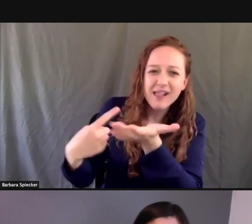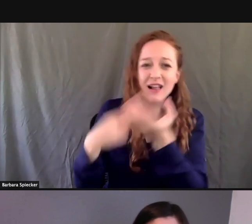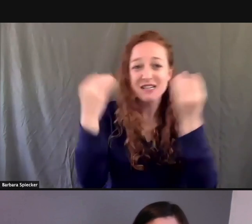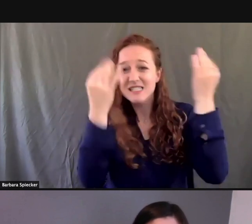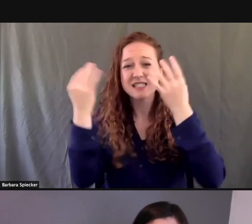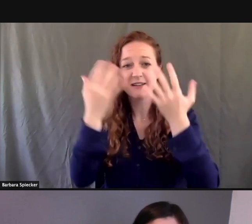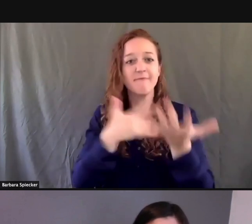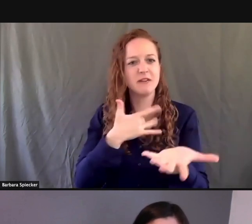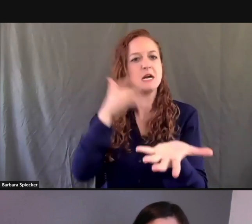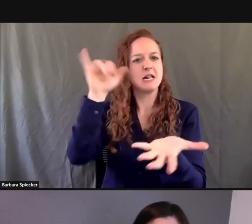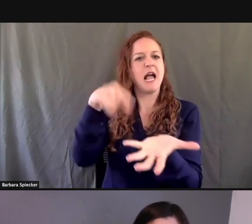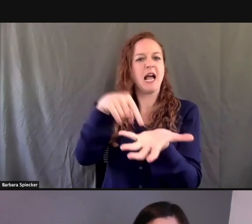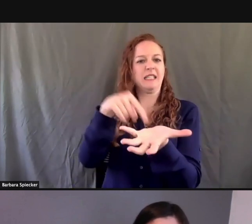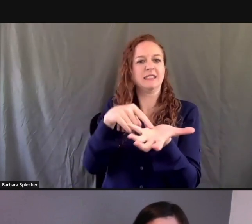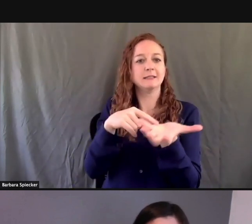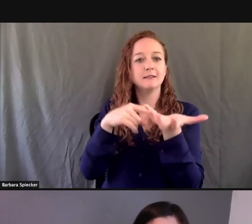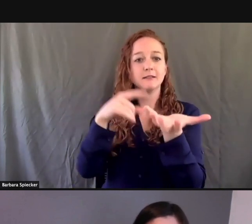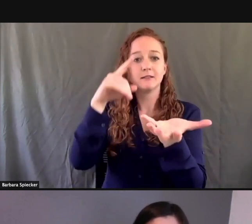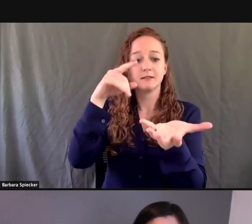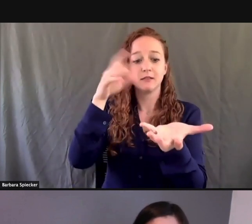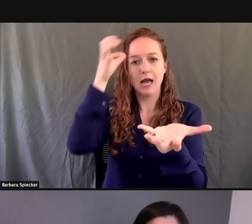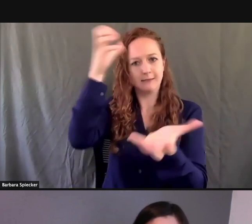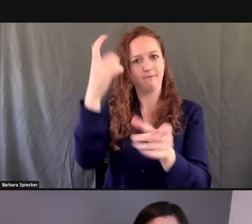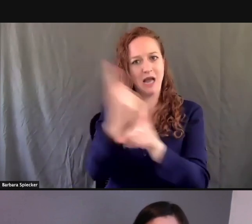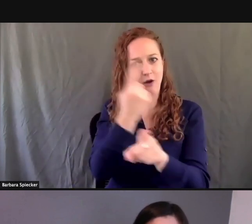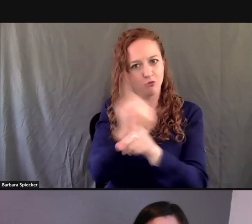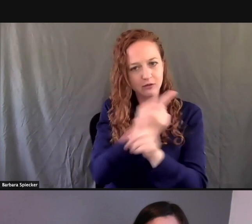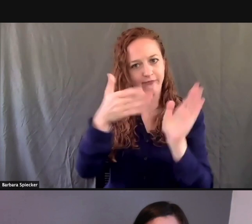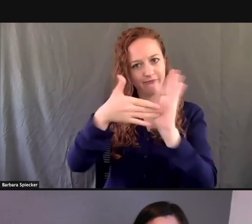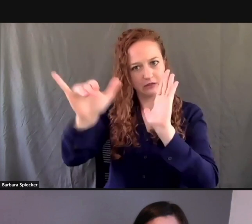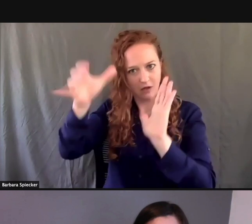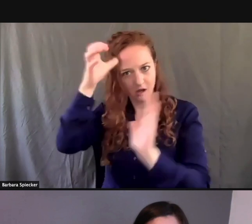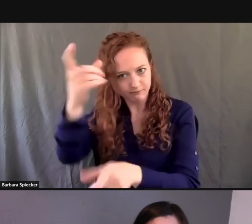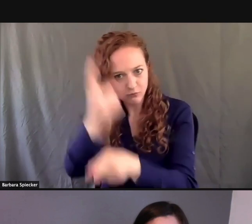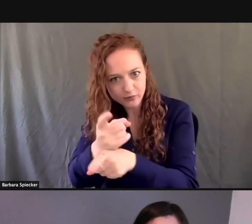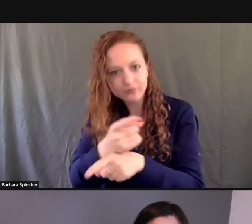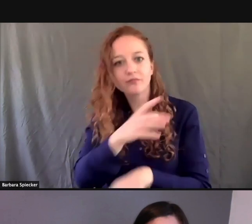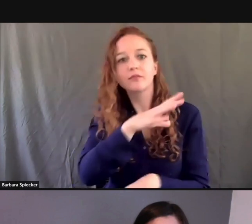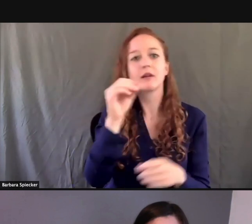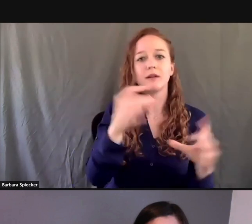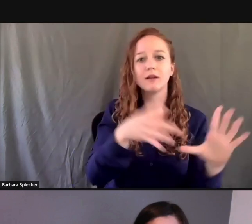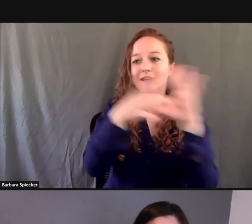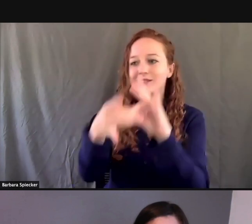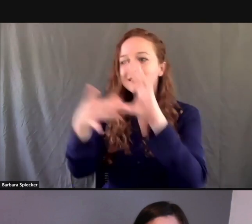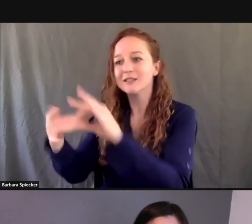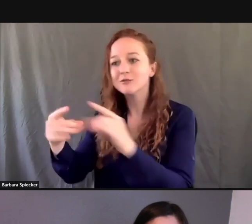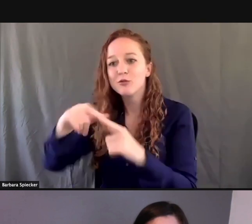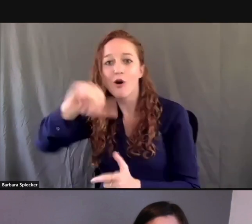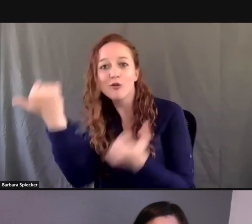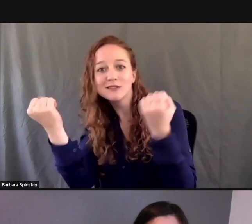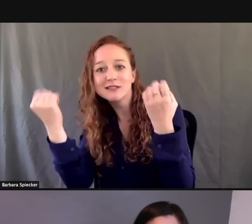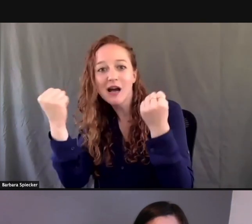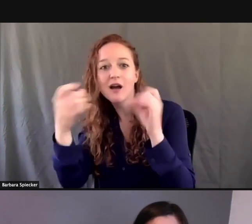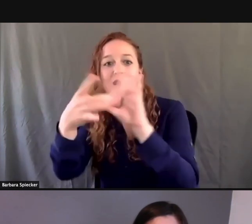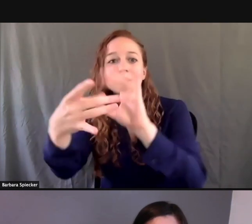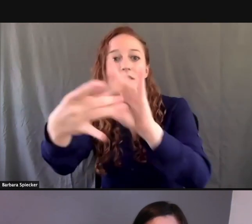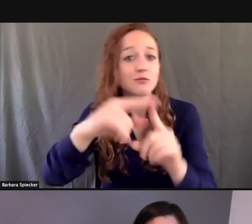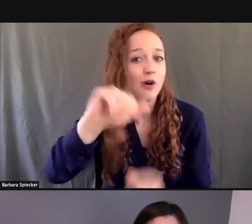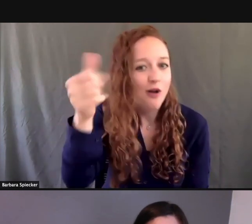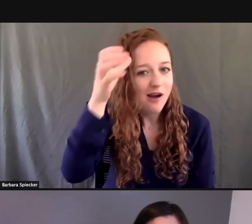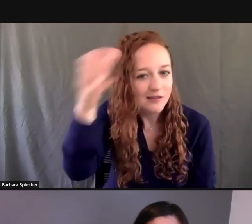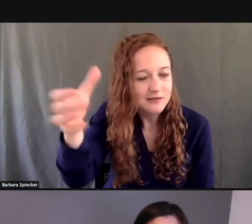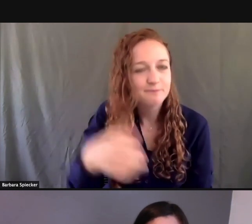videos. Those STEM dictionaries behind them, those people who develop those are